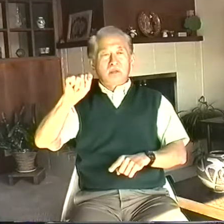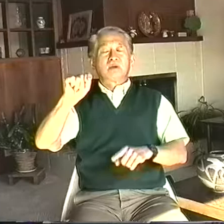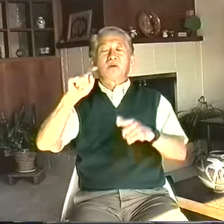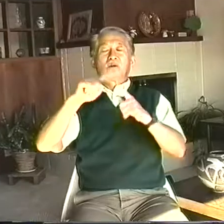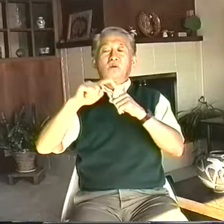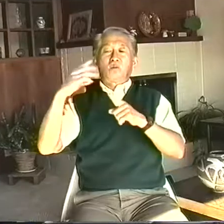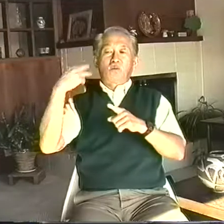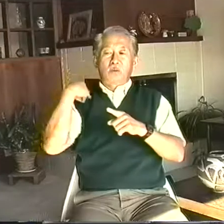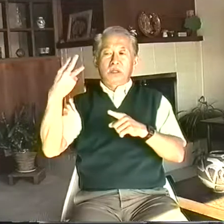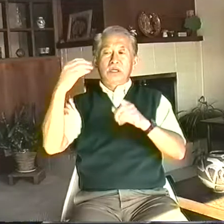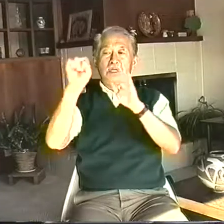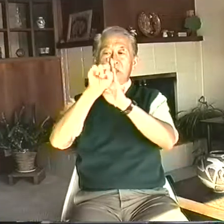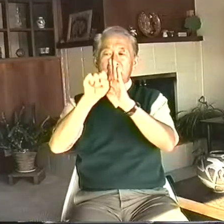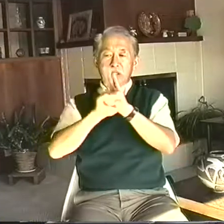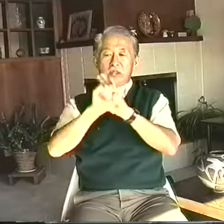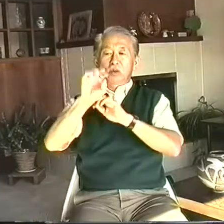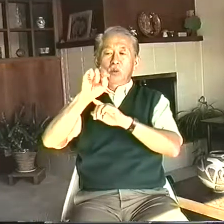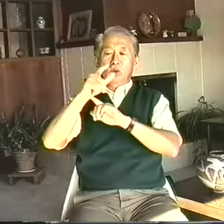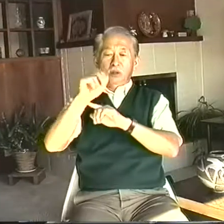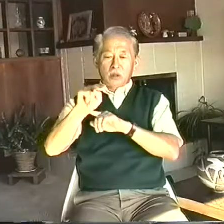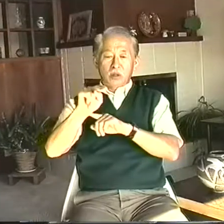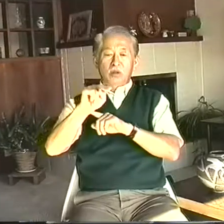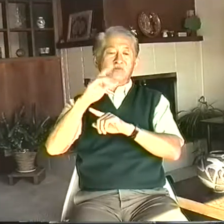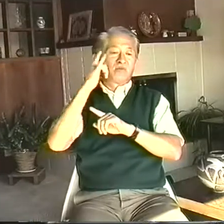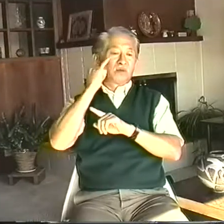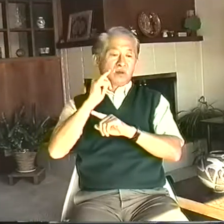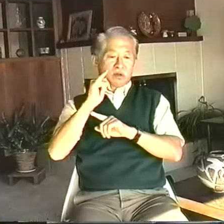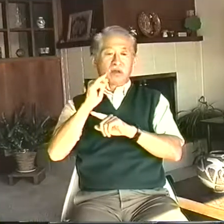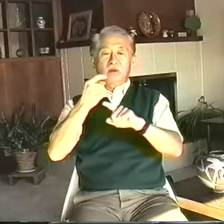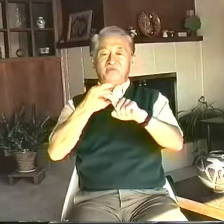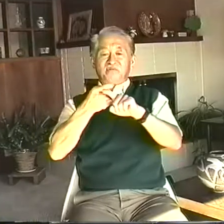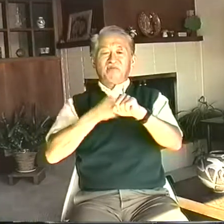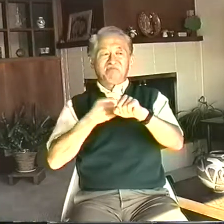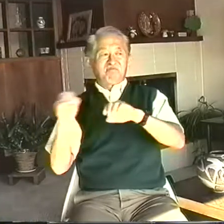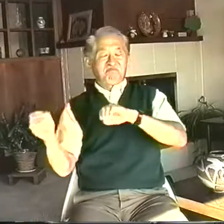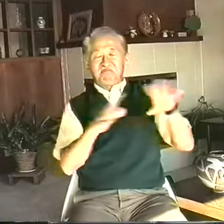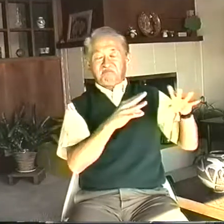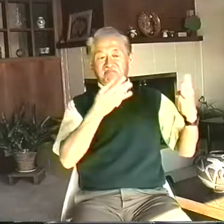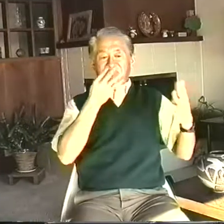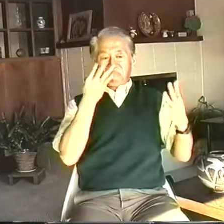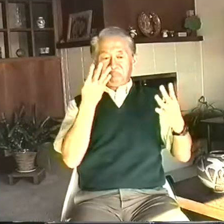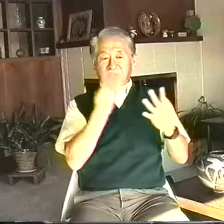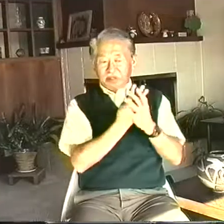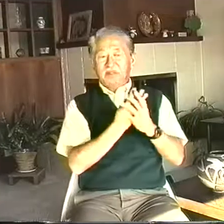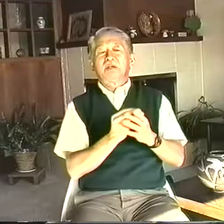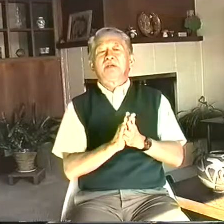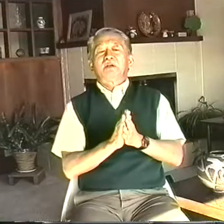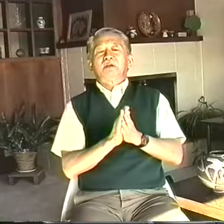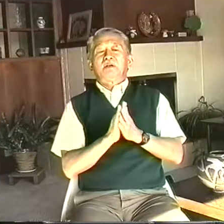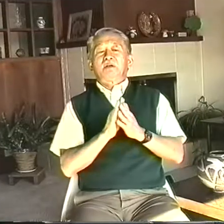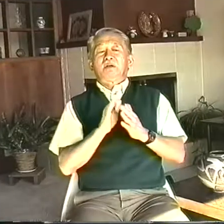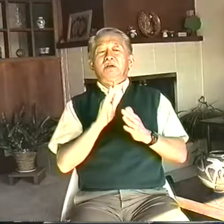order forcing an evacuation of the Japanese Americans from the West Coast, California, Washington,